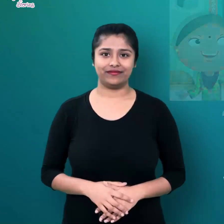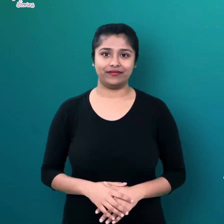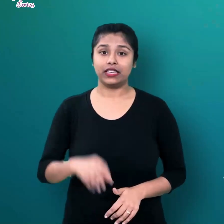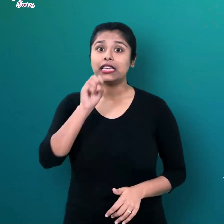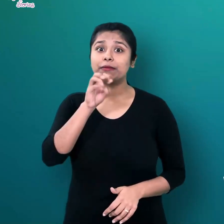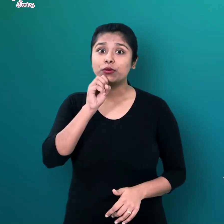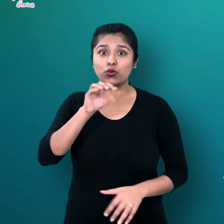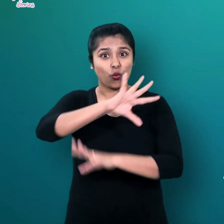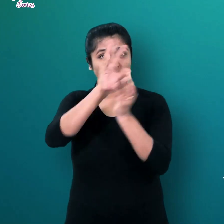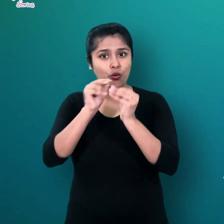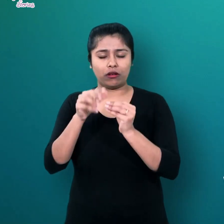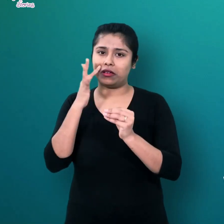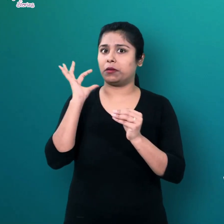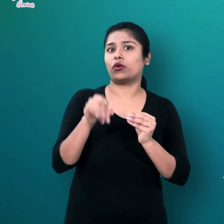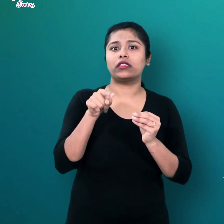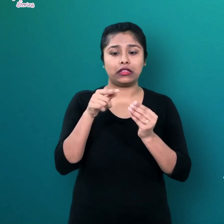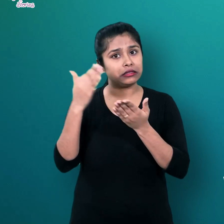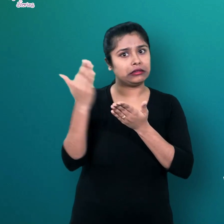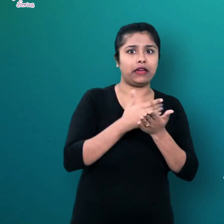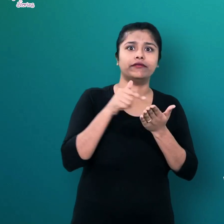"If we have to protect this information, we have to